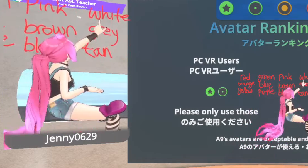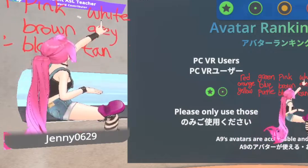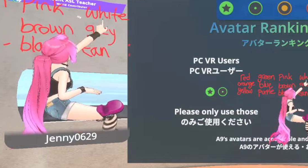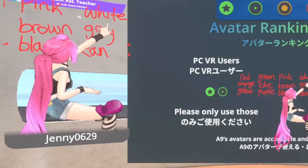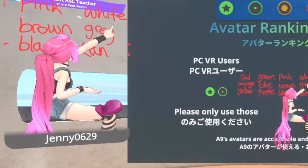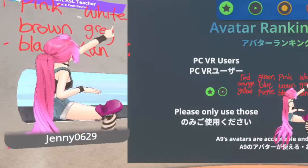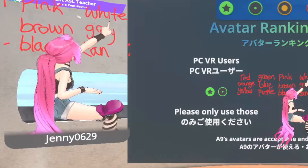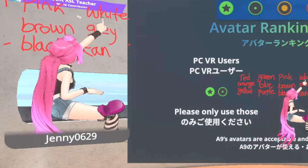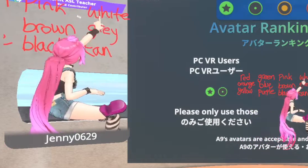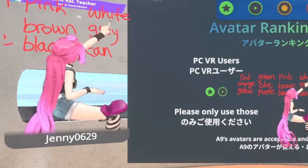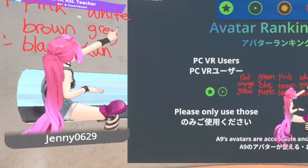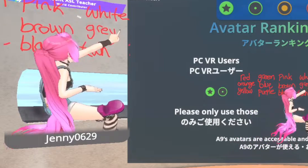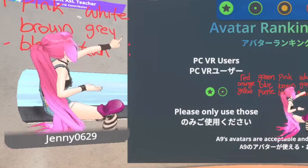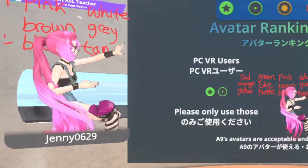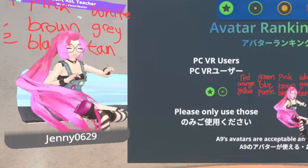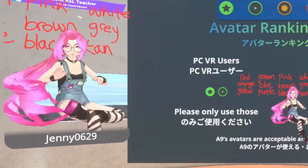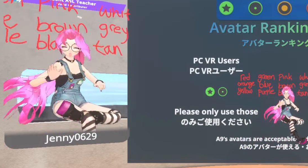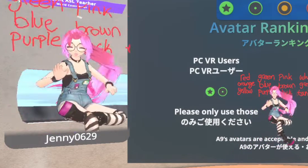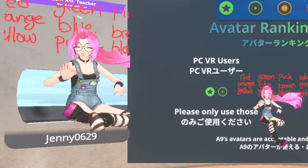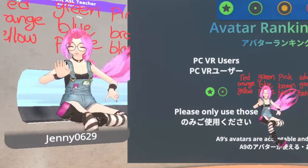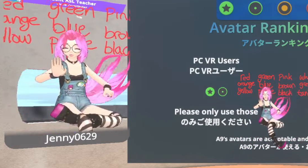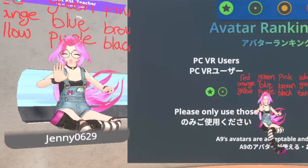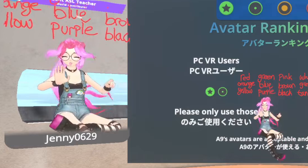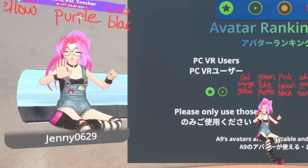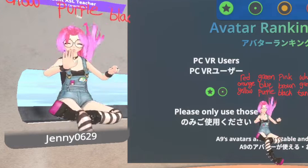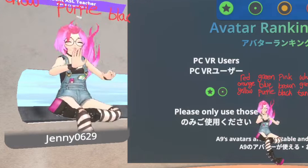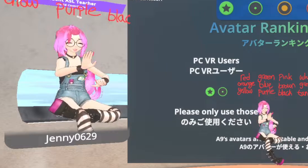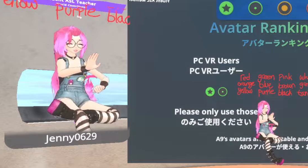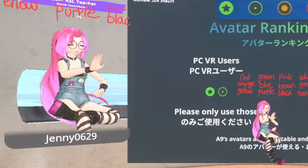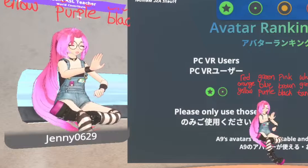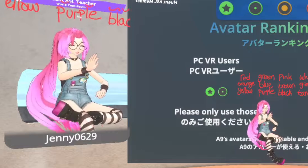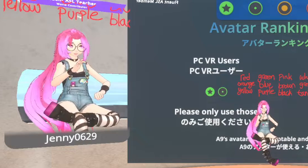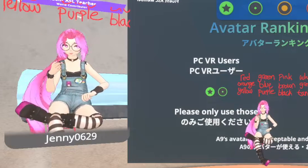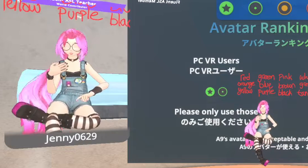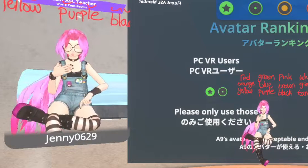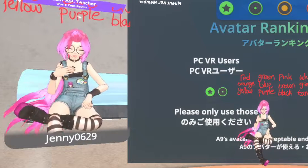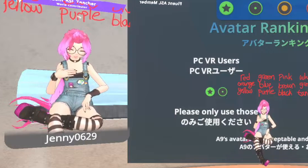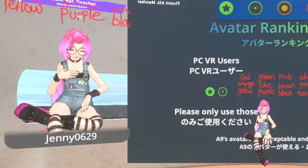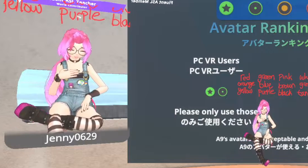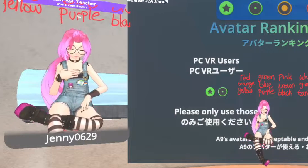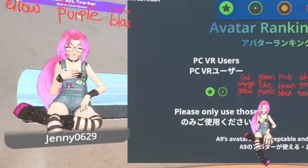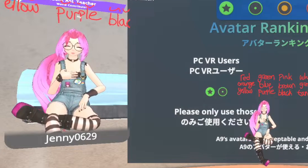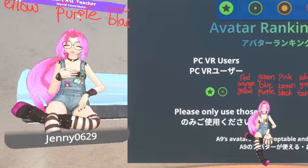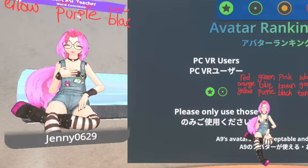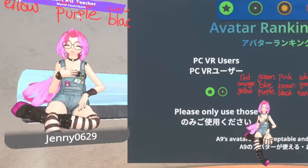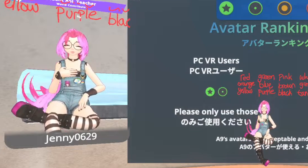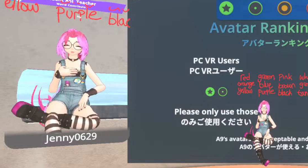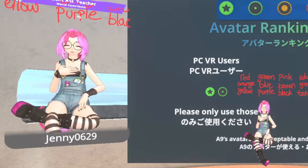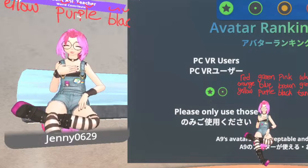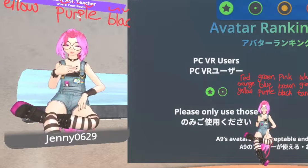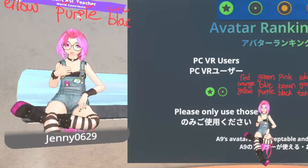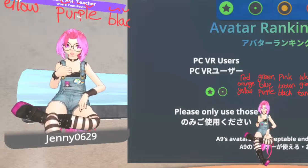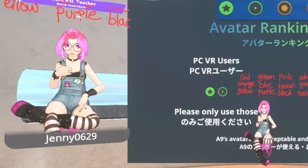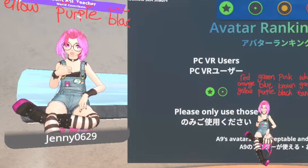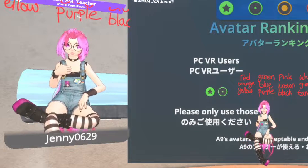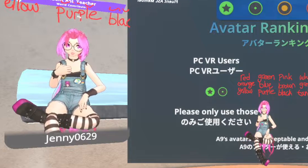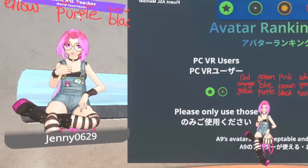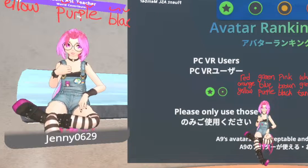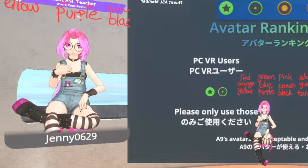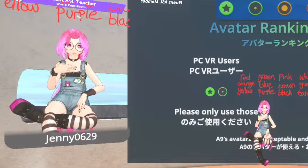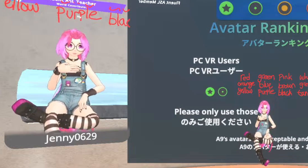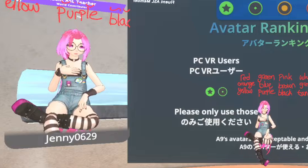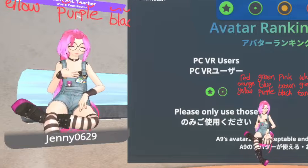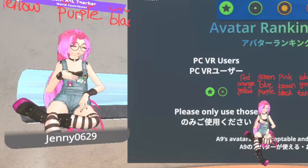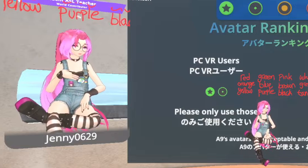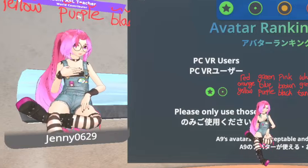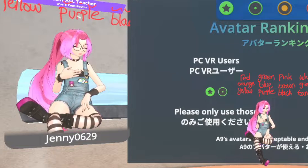And then white. White. You're going to have an open hand. You're going to go on your chest and pull